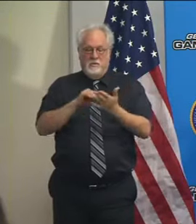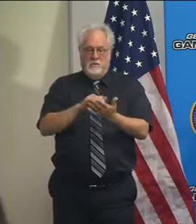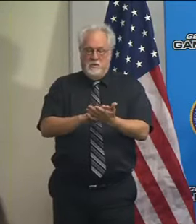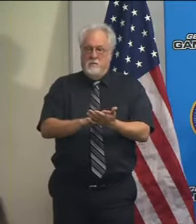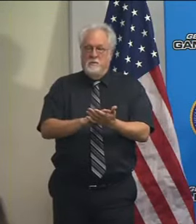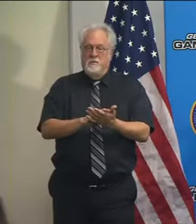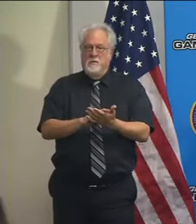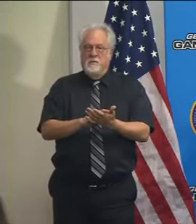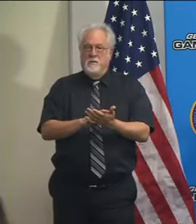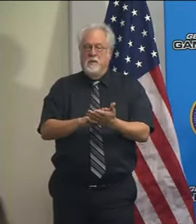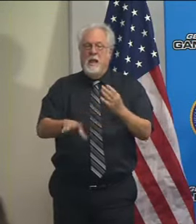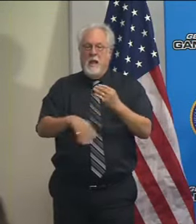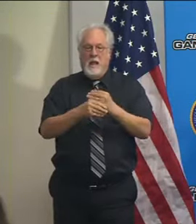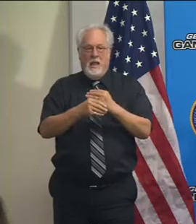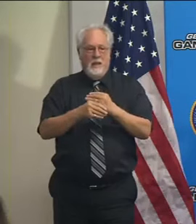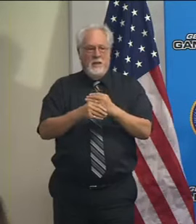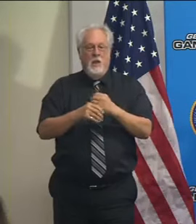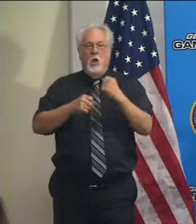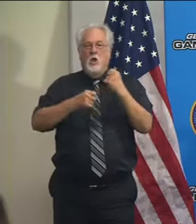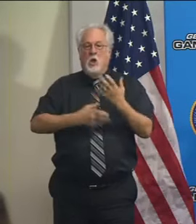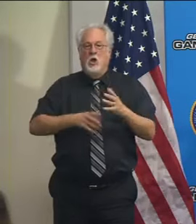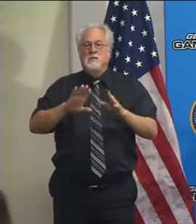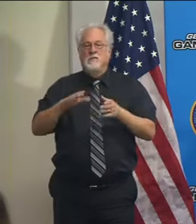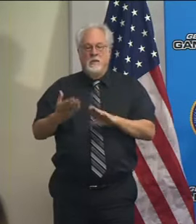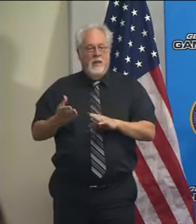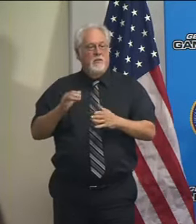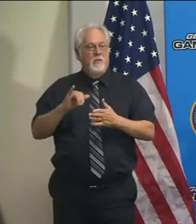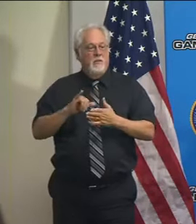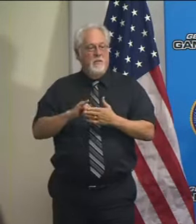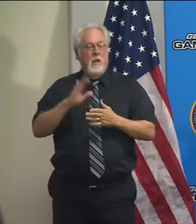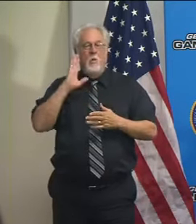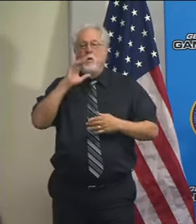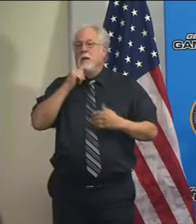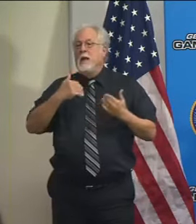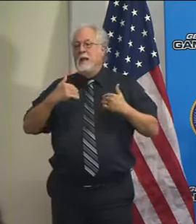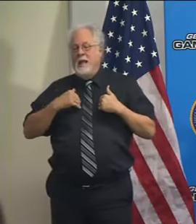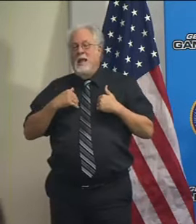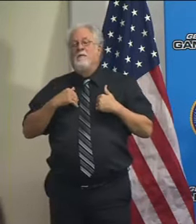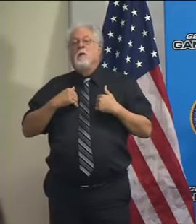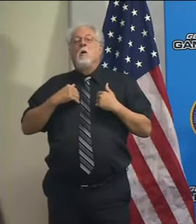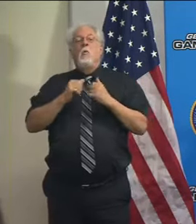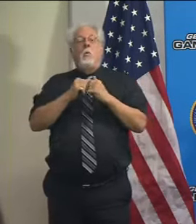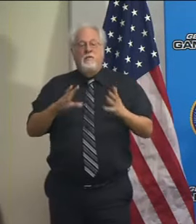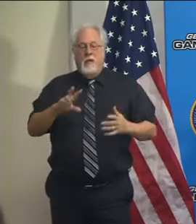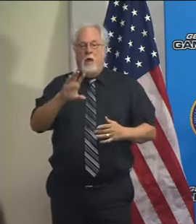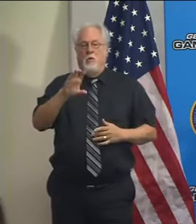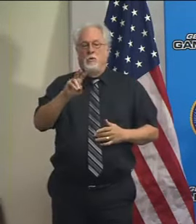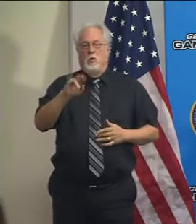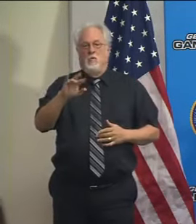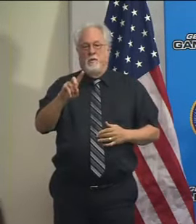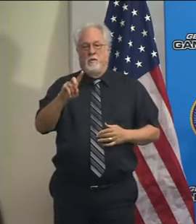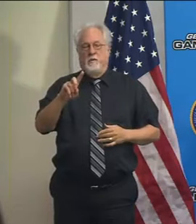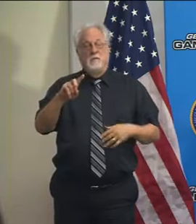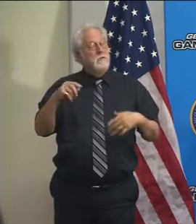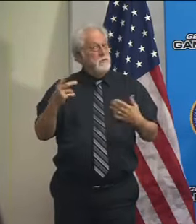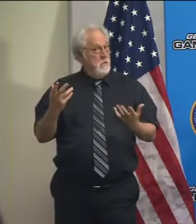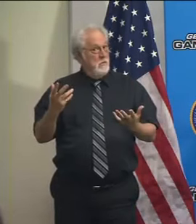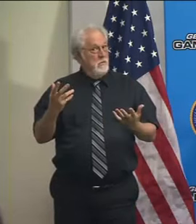condition or a cause of death that they wouldn't have had but for the fact that they had COVID.